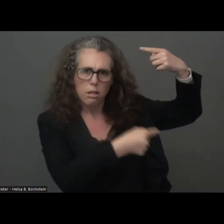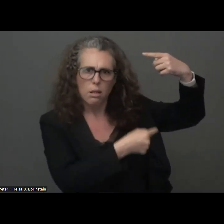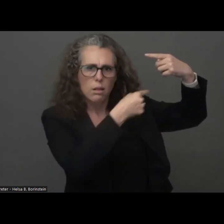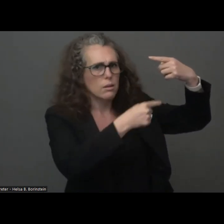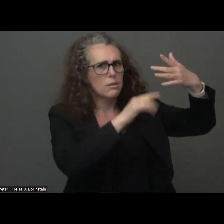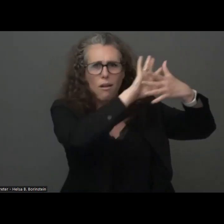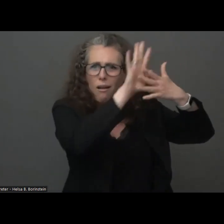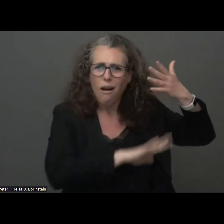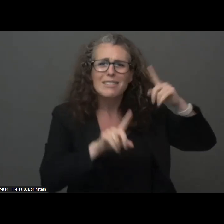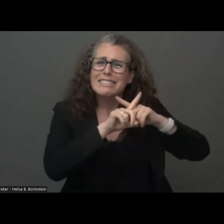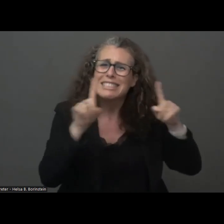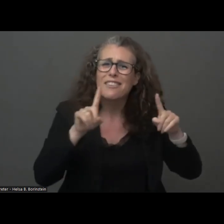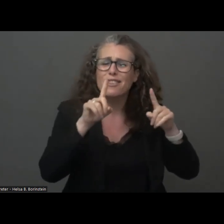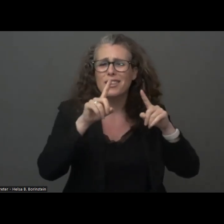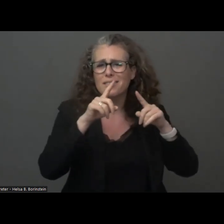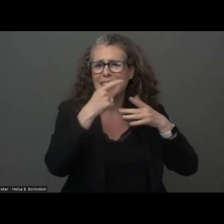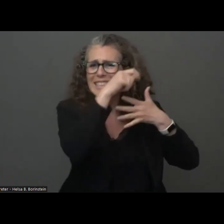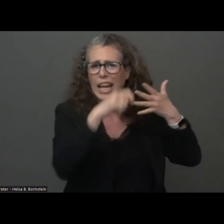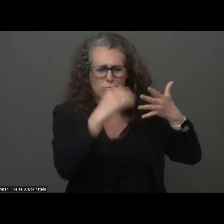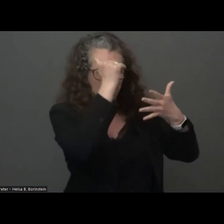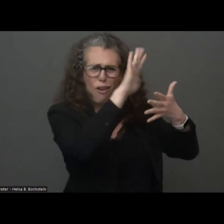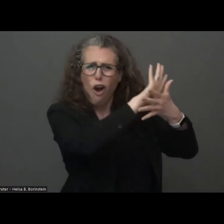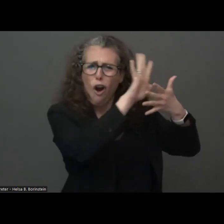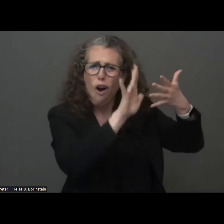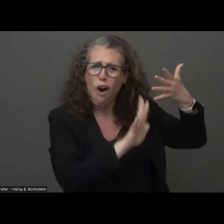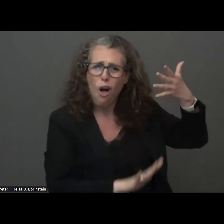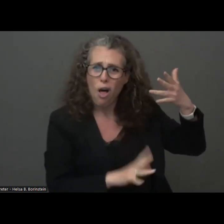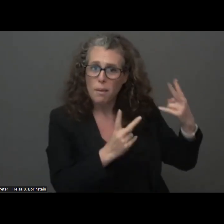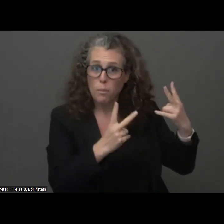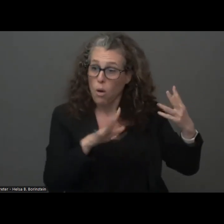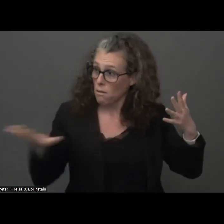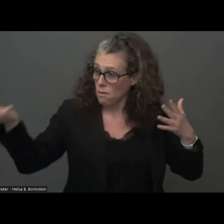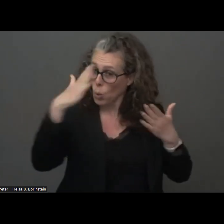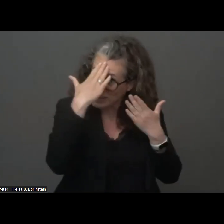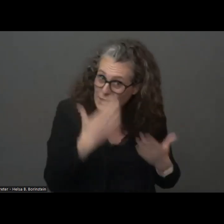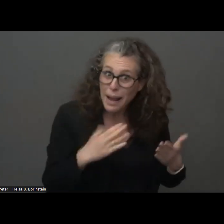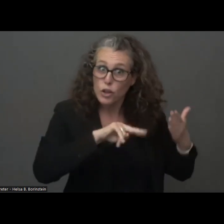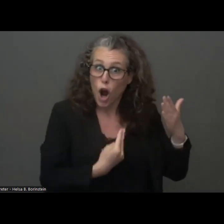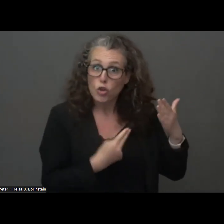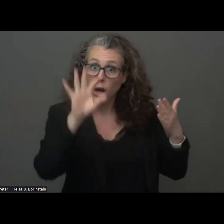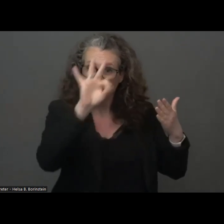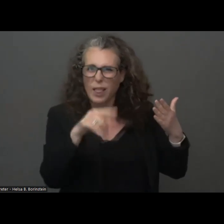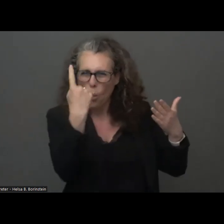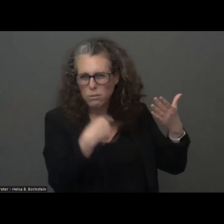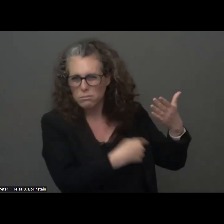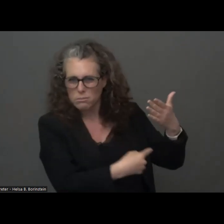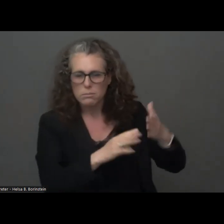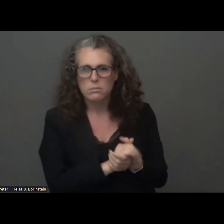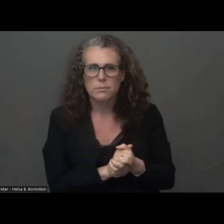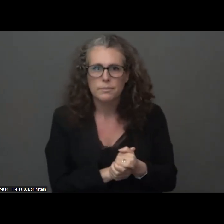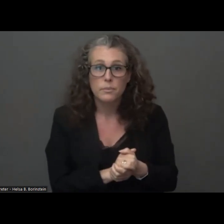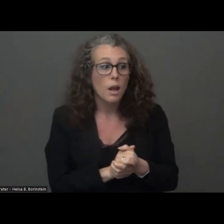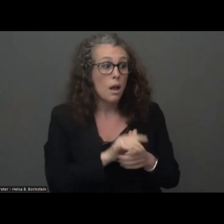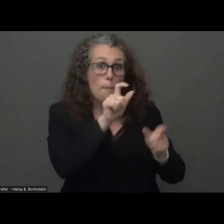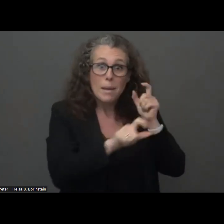monitoring of the compliance on the ground. Are they being compliant with their contracts? This value of inclusion of persons with disabilities is